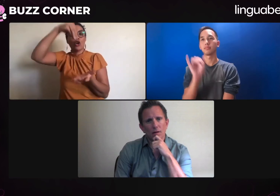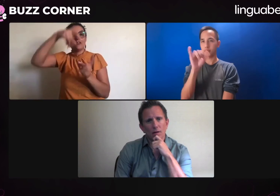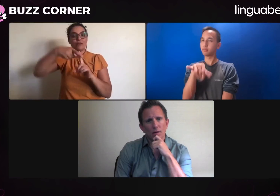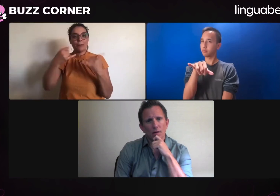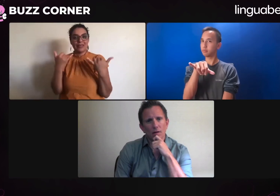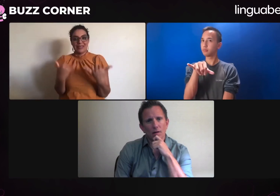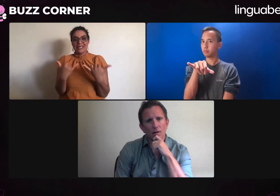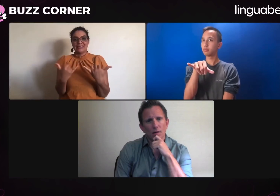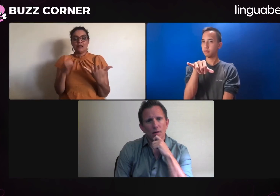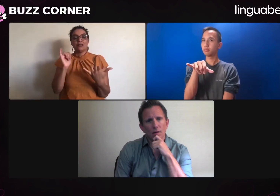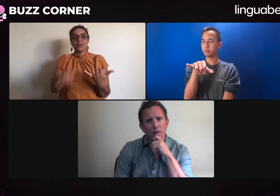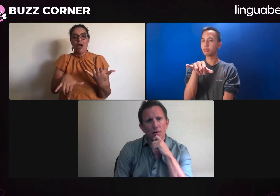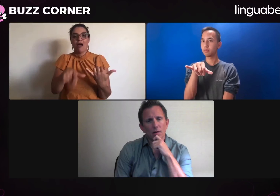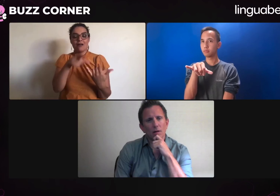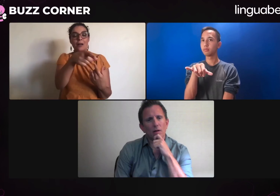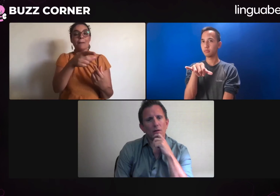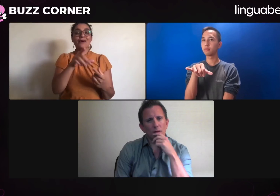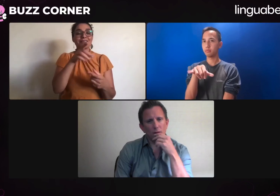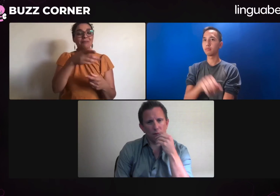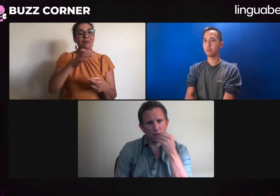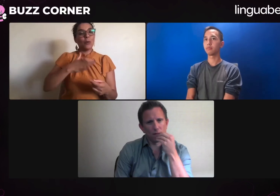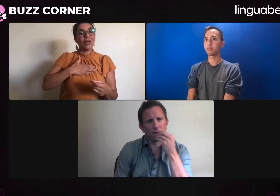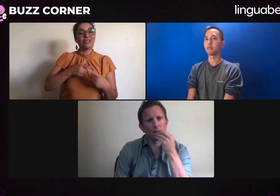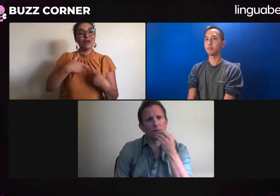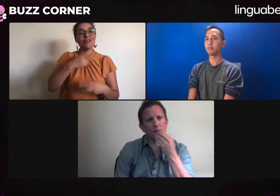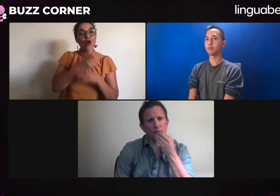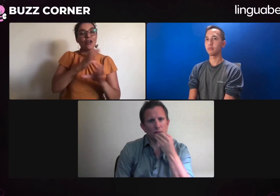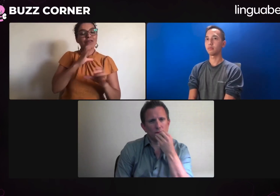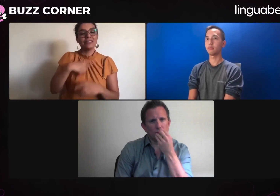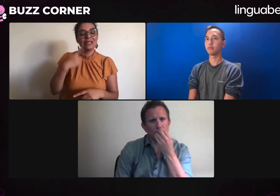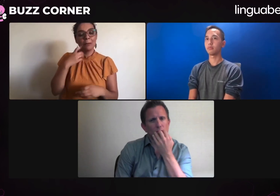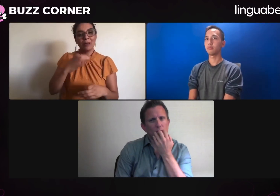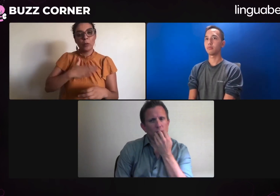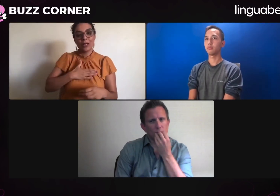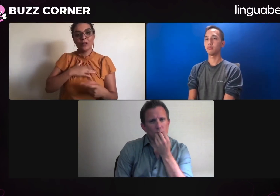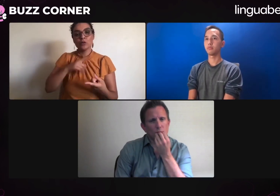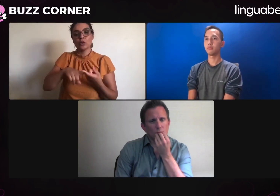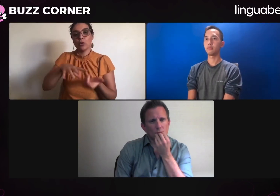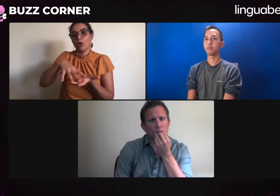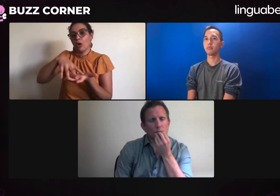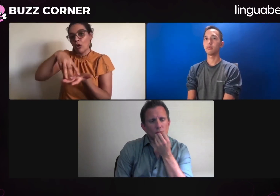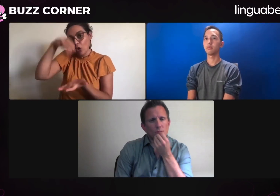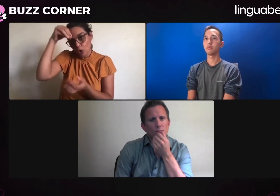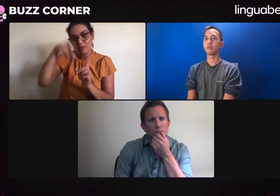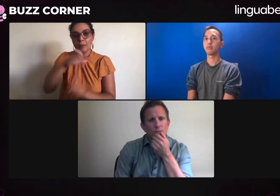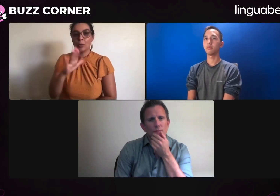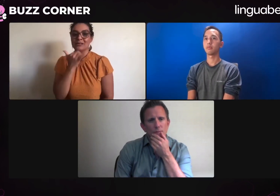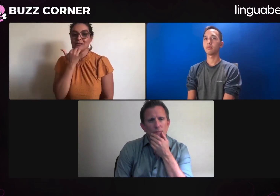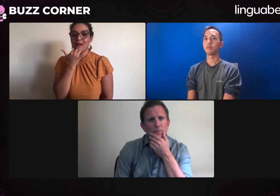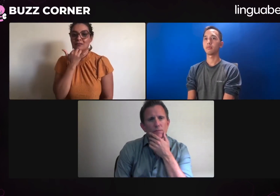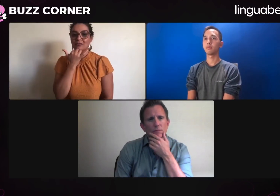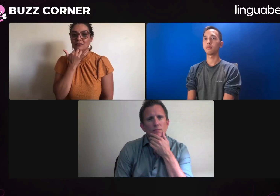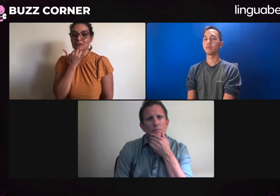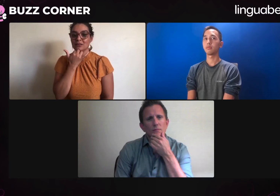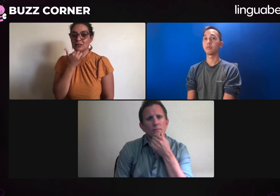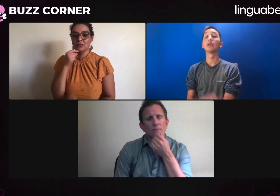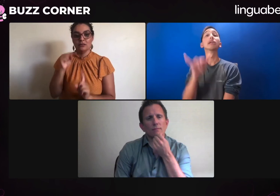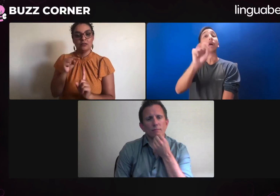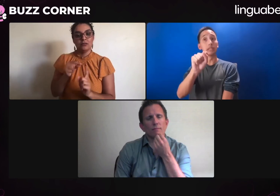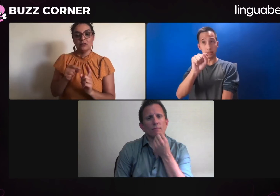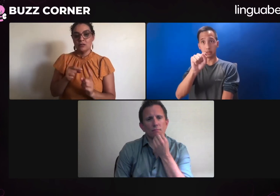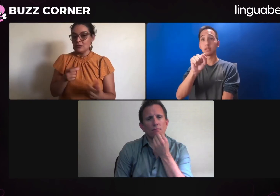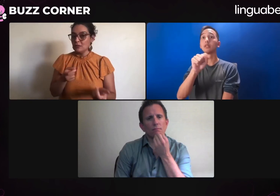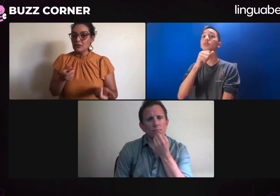to better our community, to better our profession, to learn from this. It's hard to have the hard